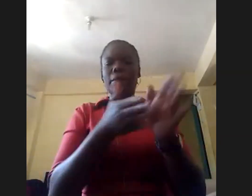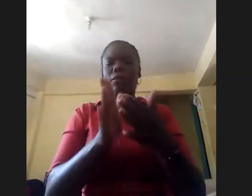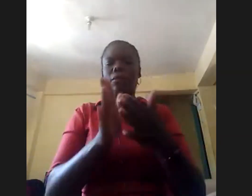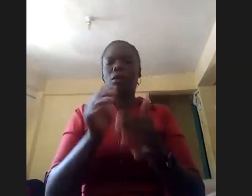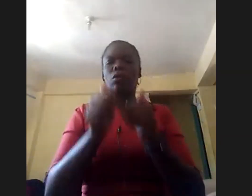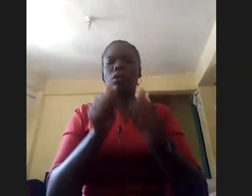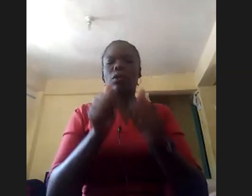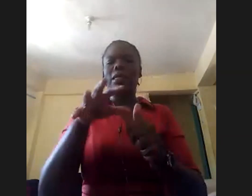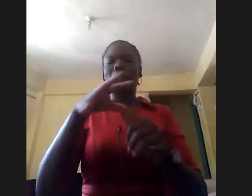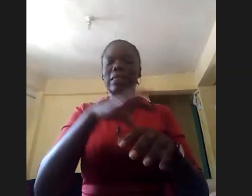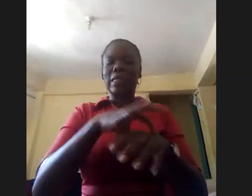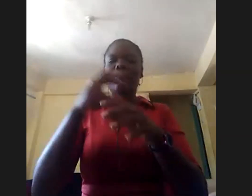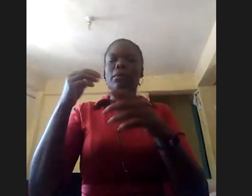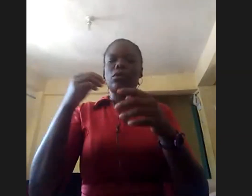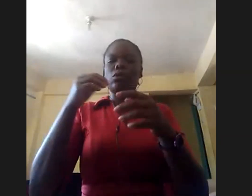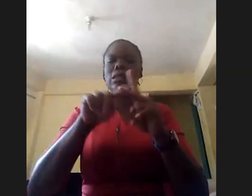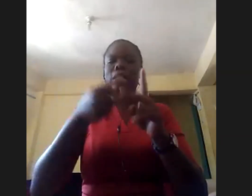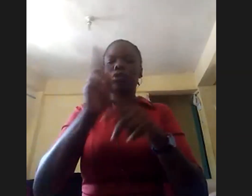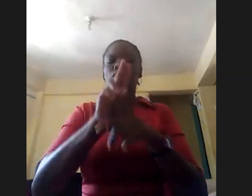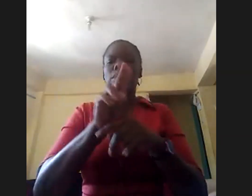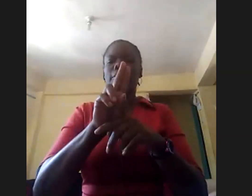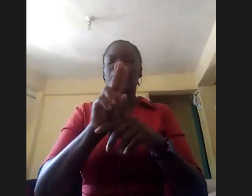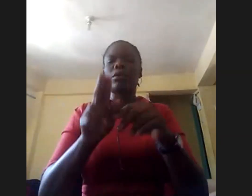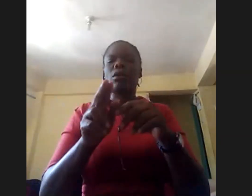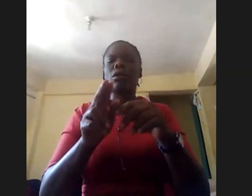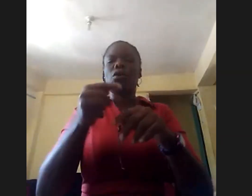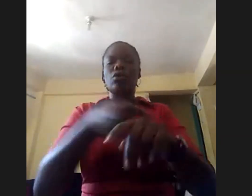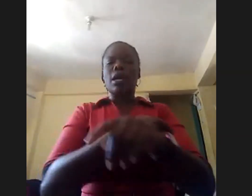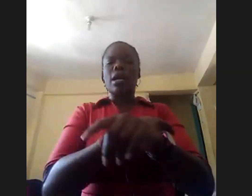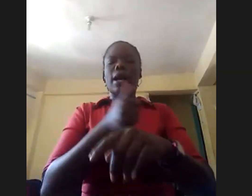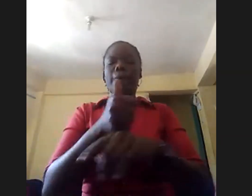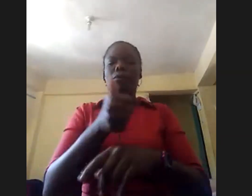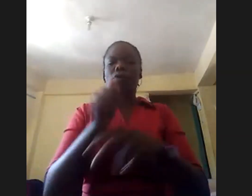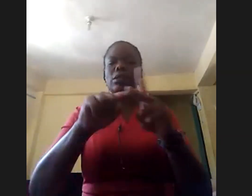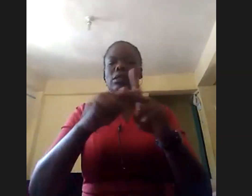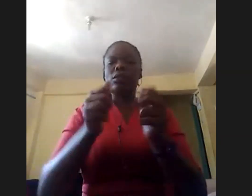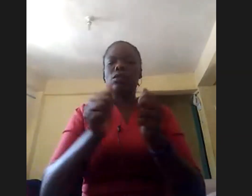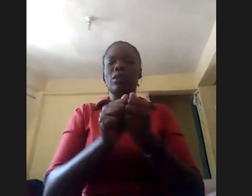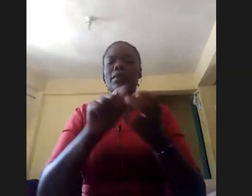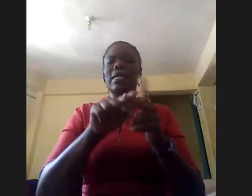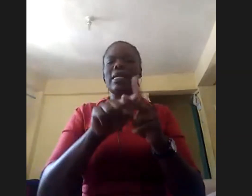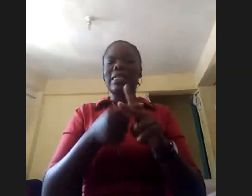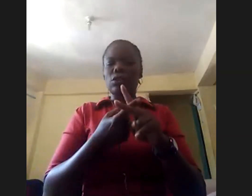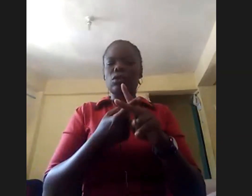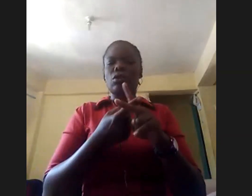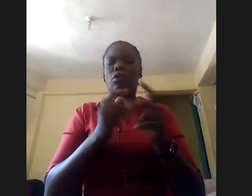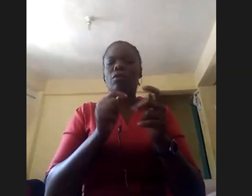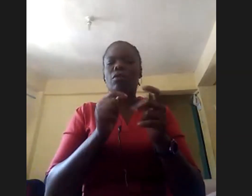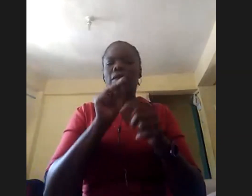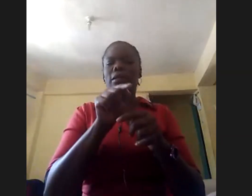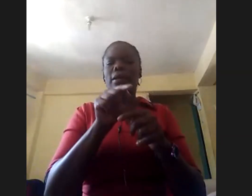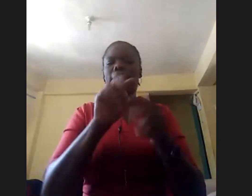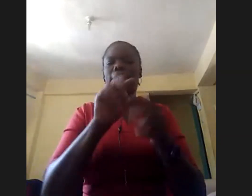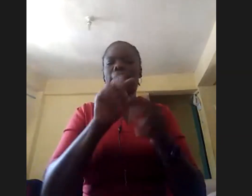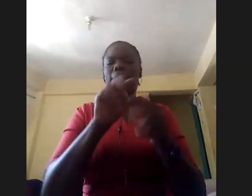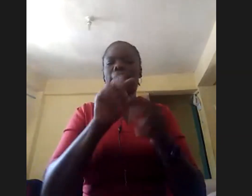into drug abuse include, I'll start with initiation of use. There's always the first time that someone